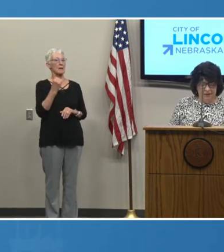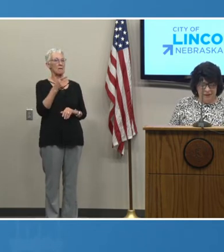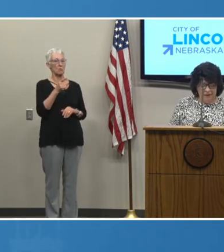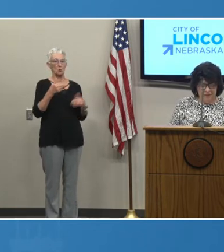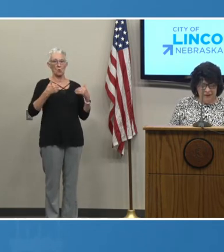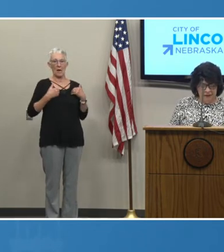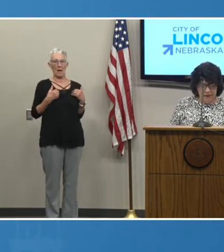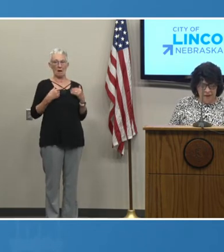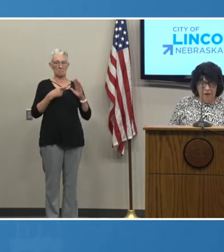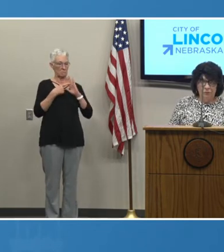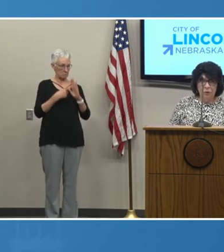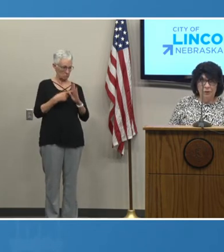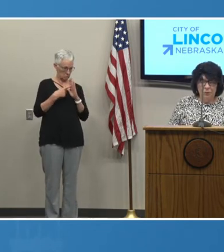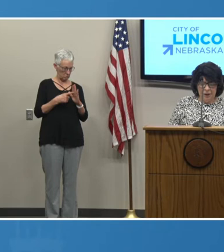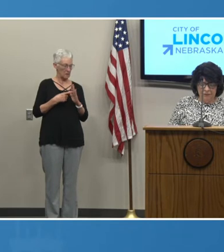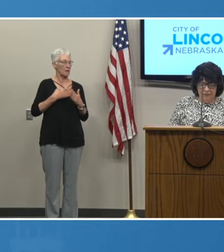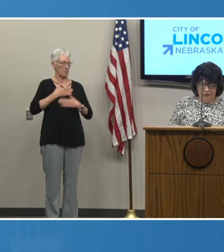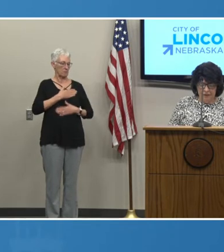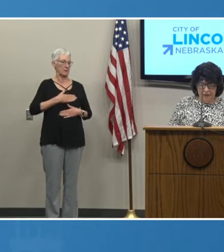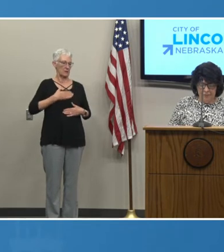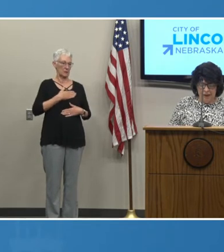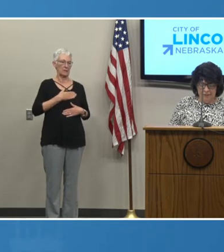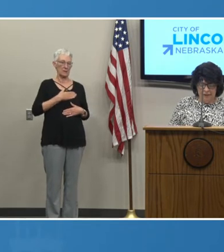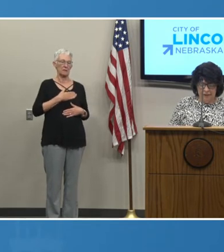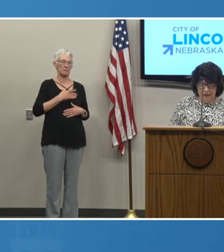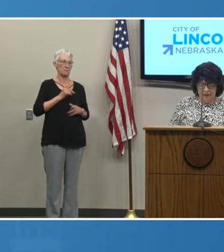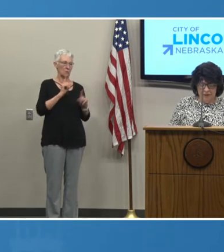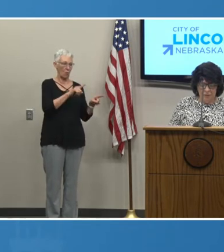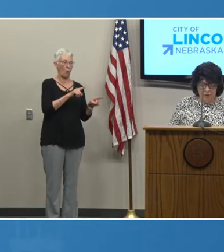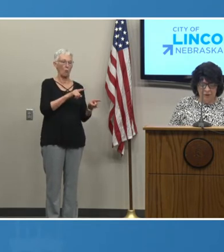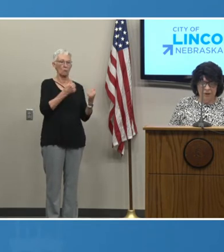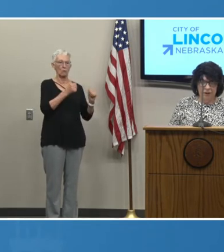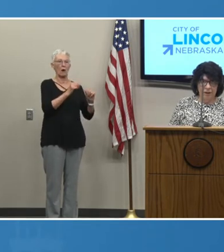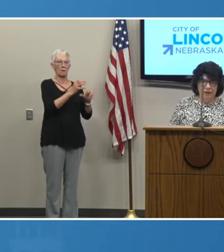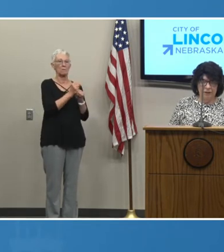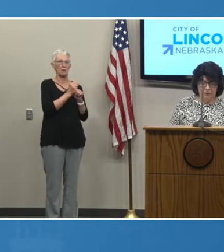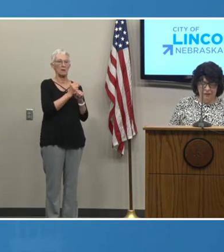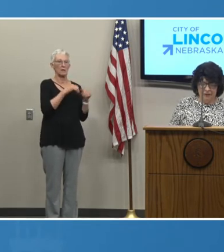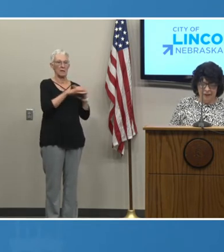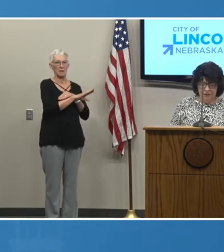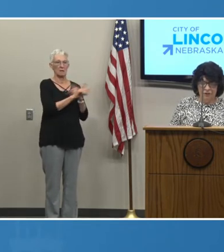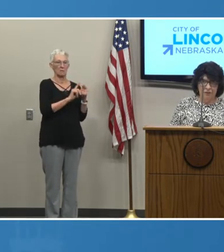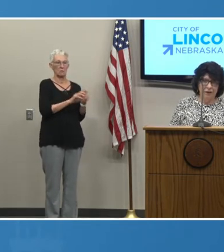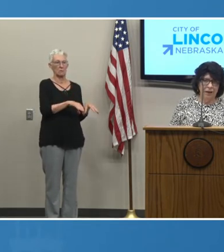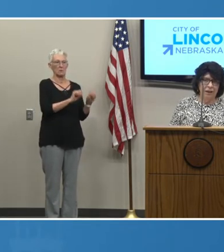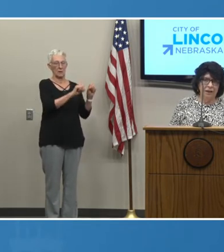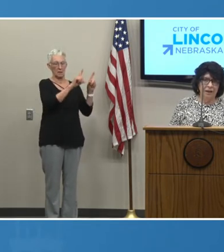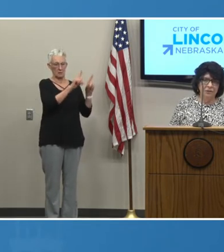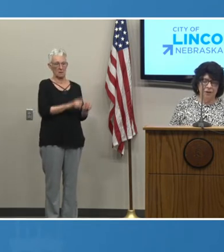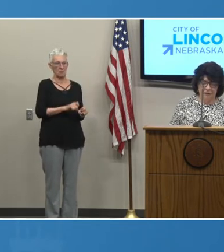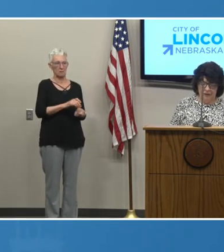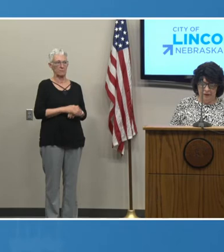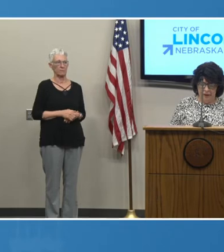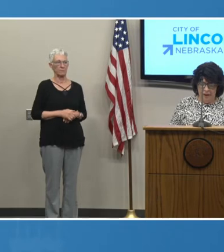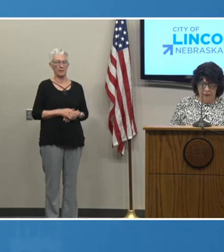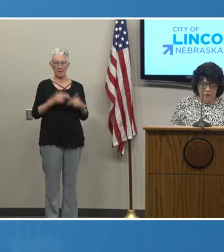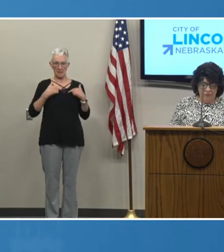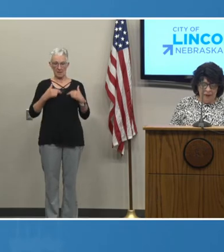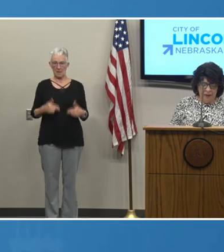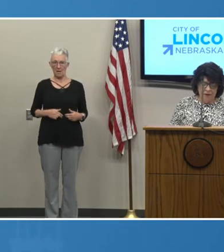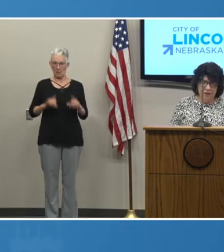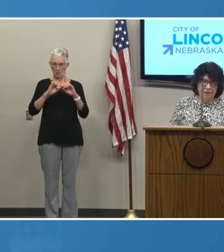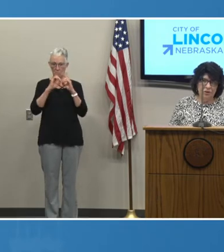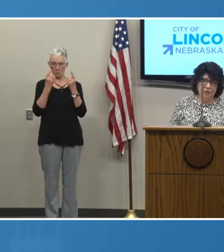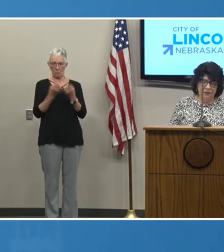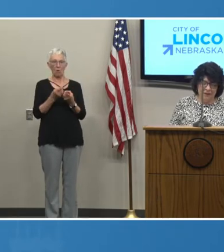please seek testing. Fourth, we consider the capacity of the health department to conduct investigations and contact tracing. We